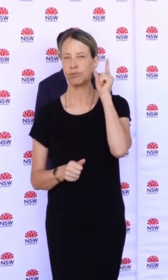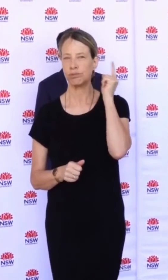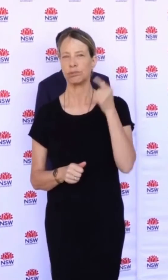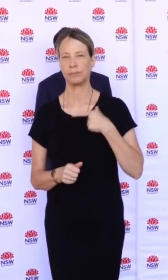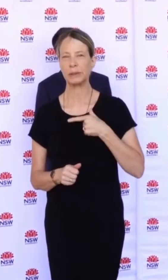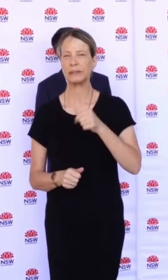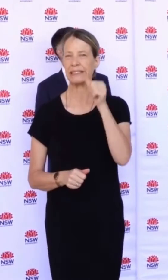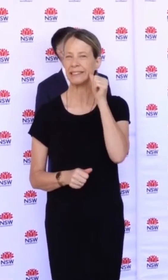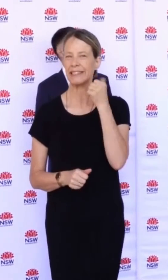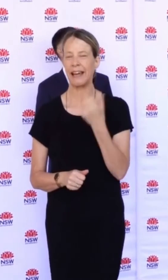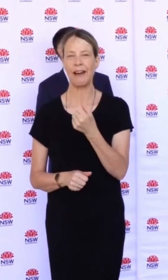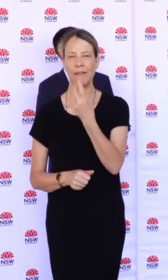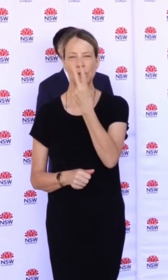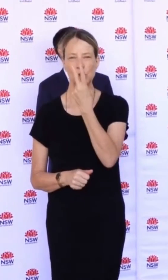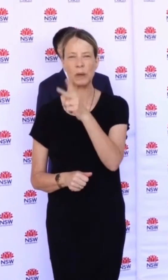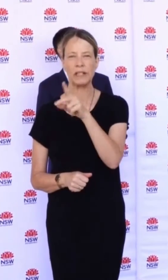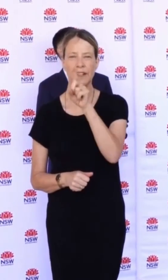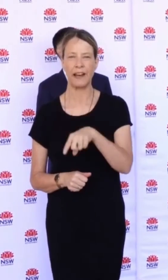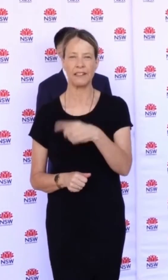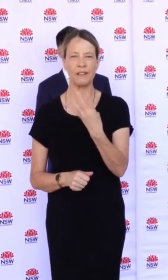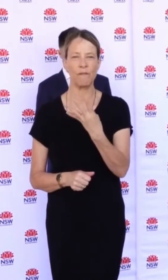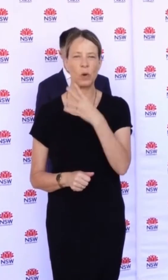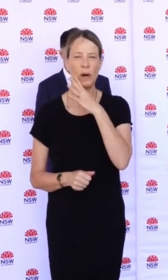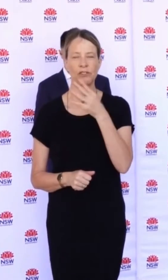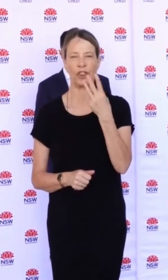20,437 tests recorded yesterday compared to